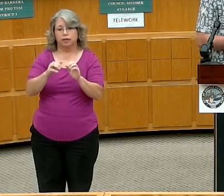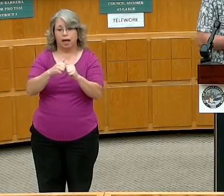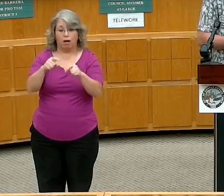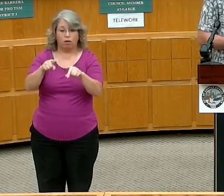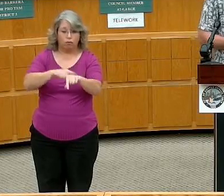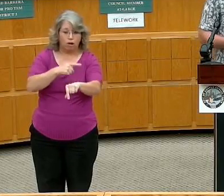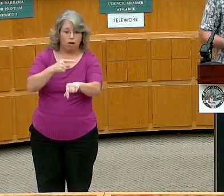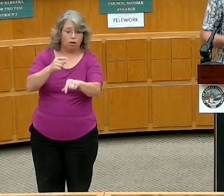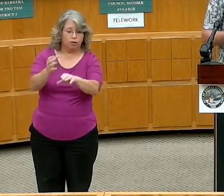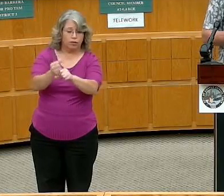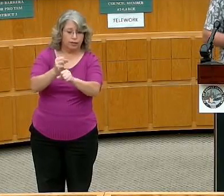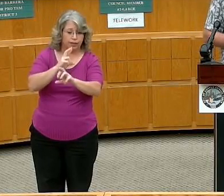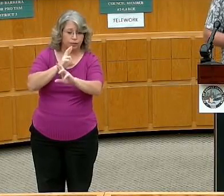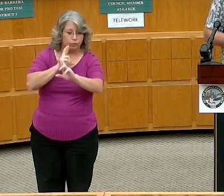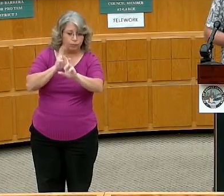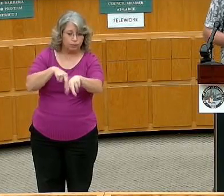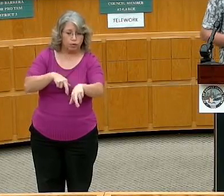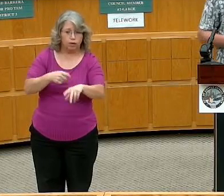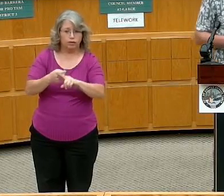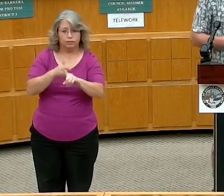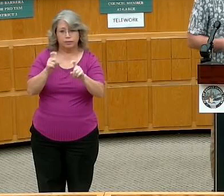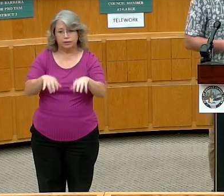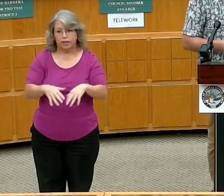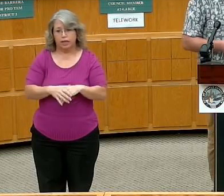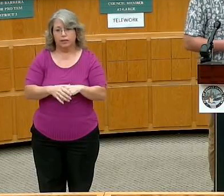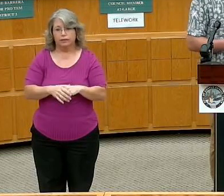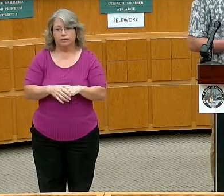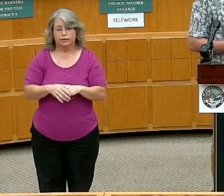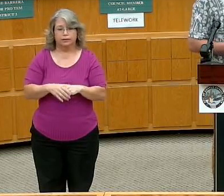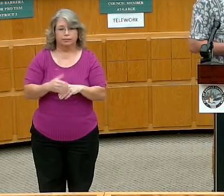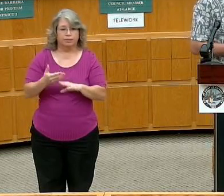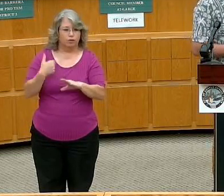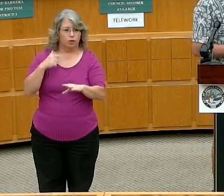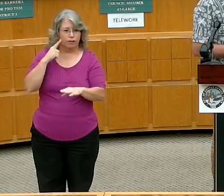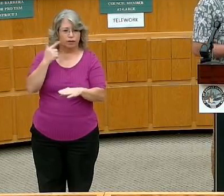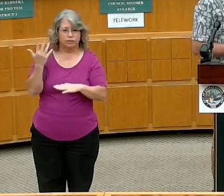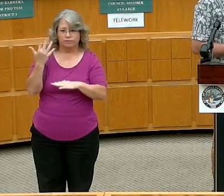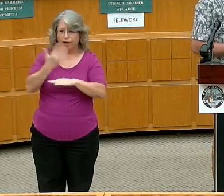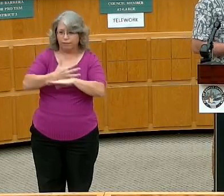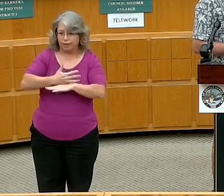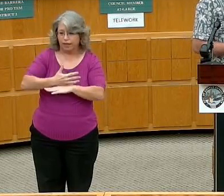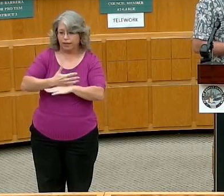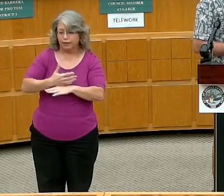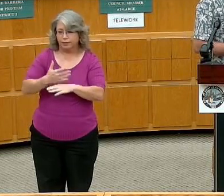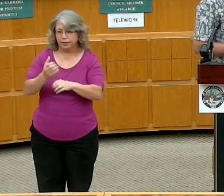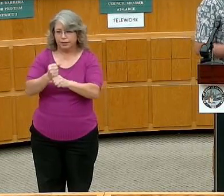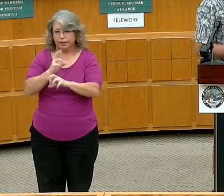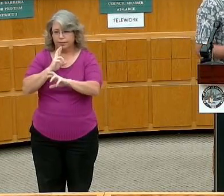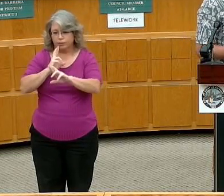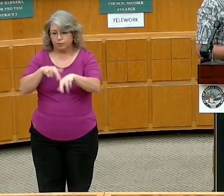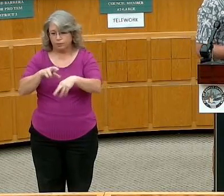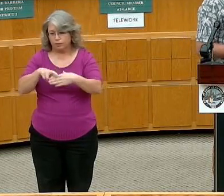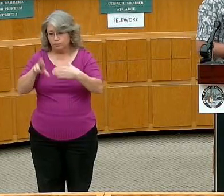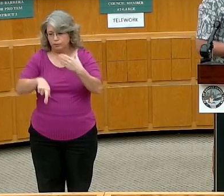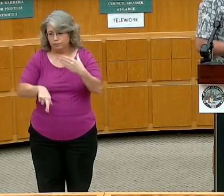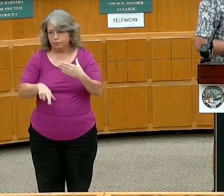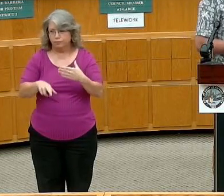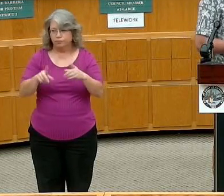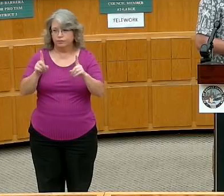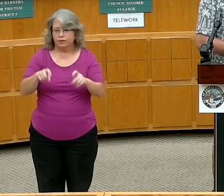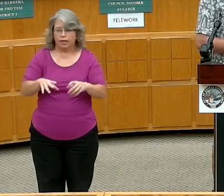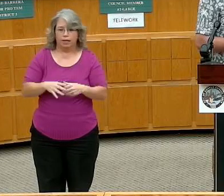in the past. Maybe some of the people in the room know better than me what that number is. But I know it's not very quick.